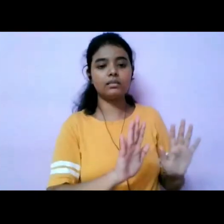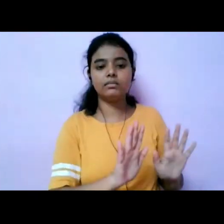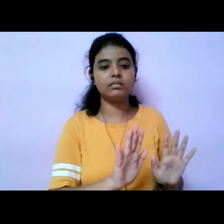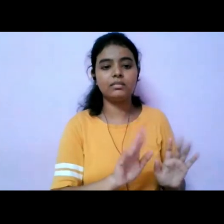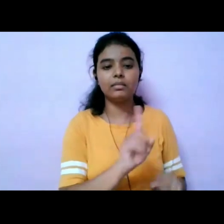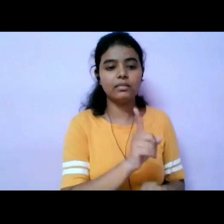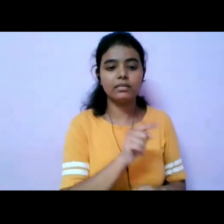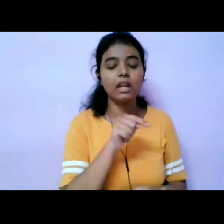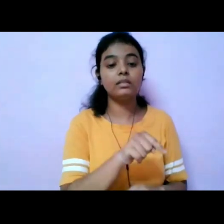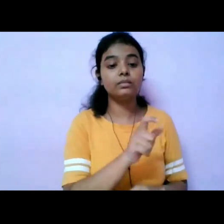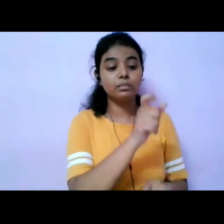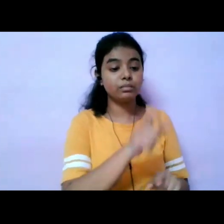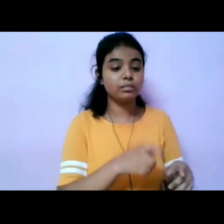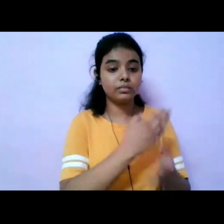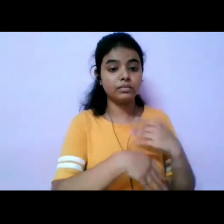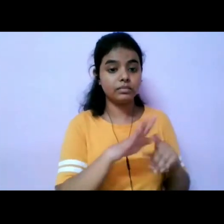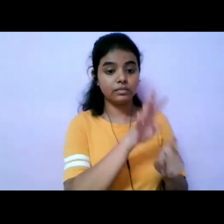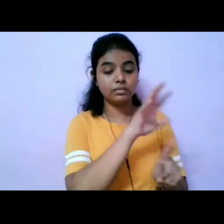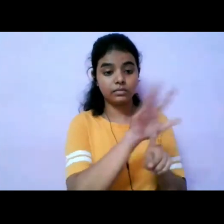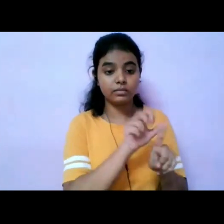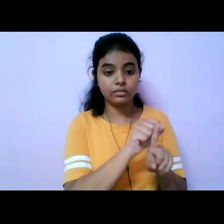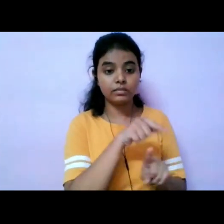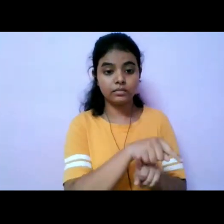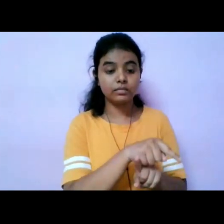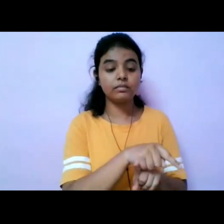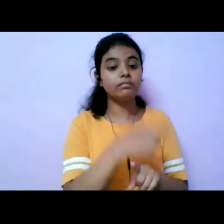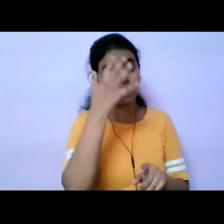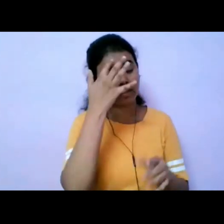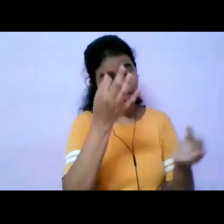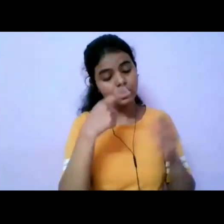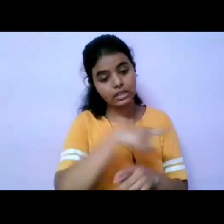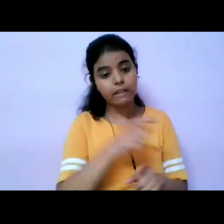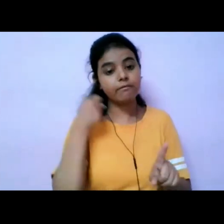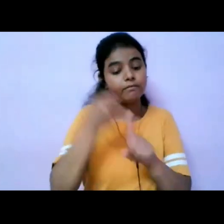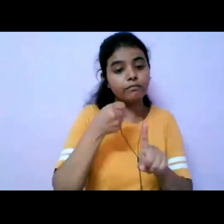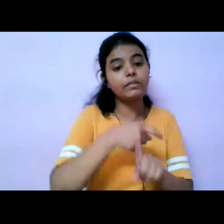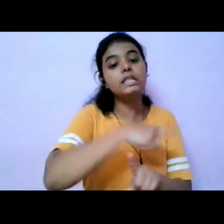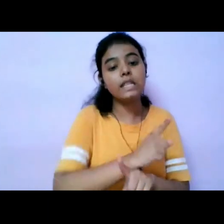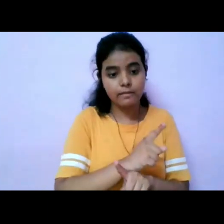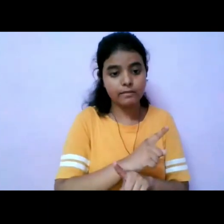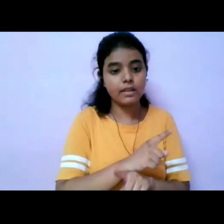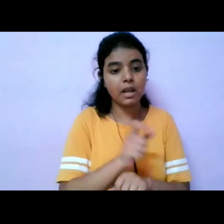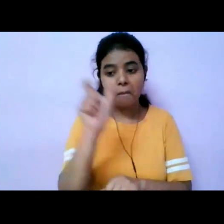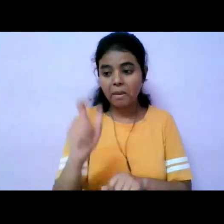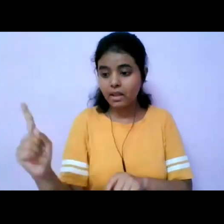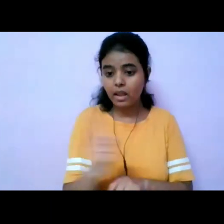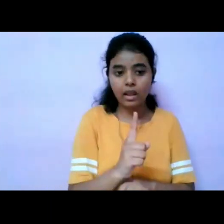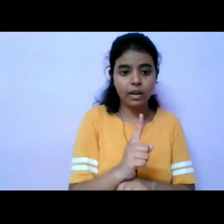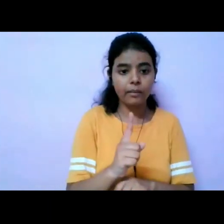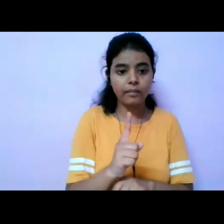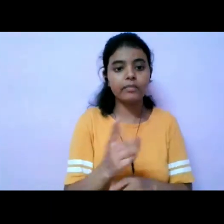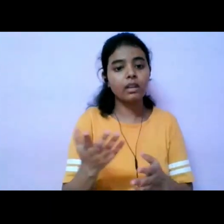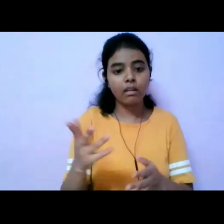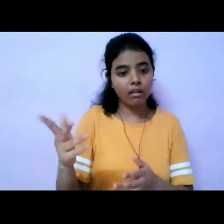right. The first part of disability culture is being a smart self-advocate who can say, no, this is what